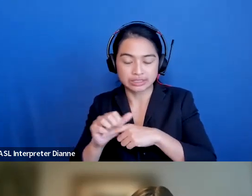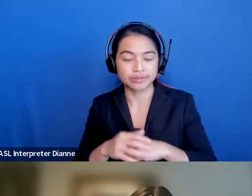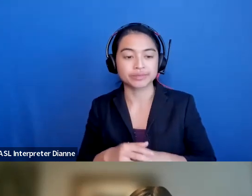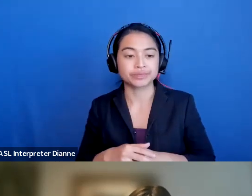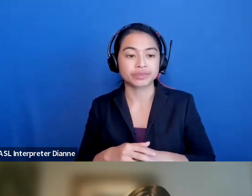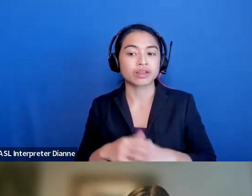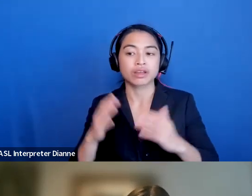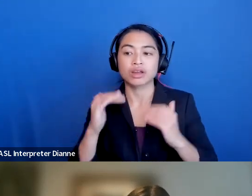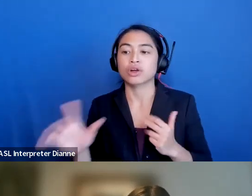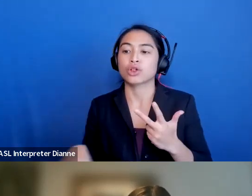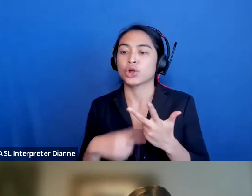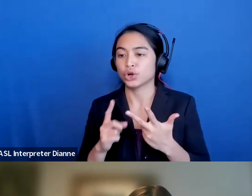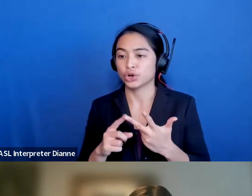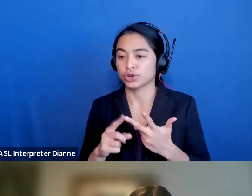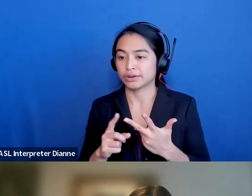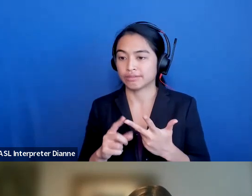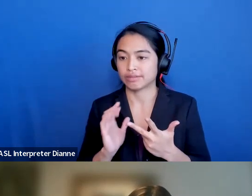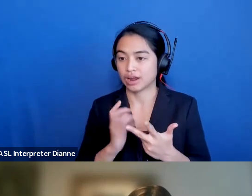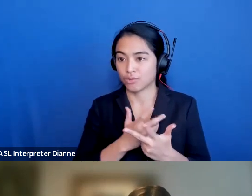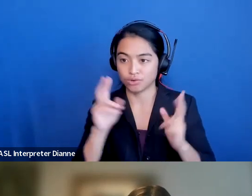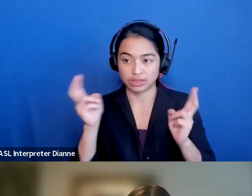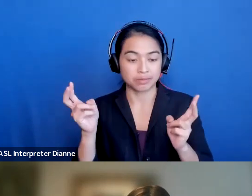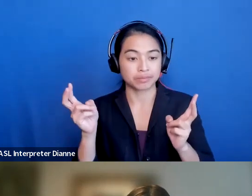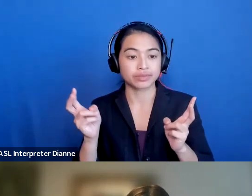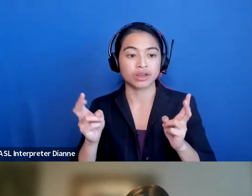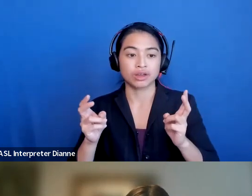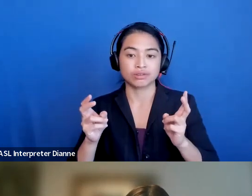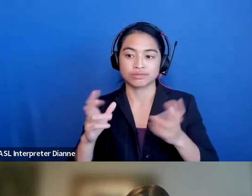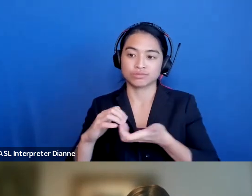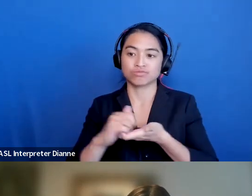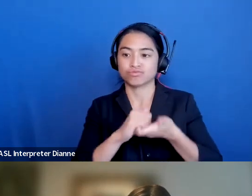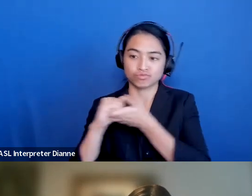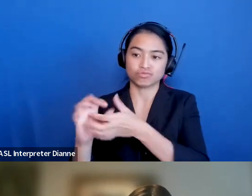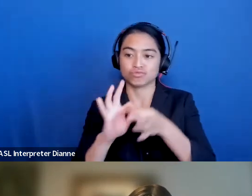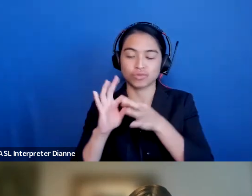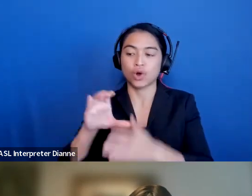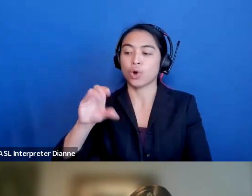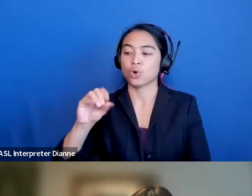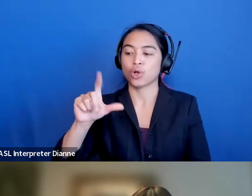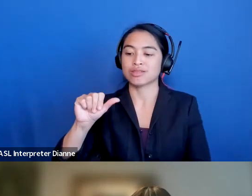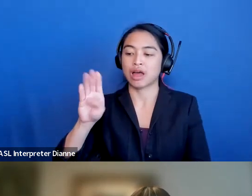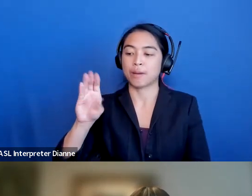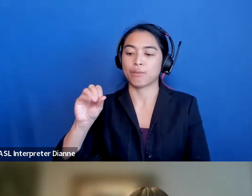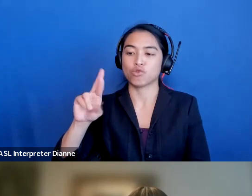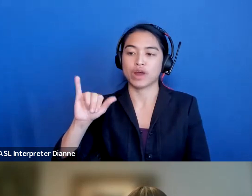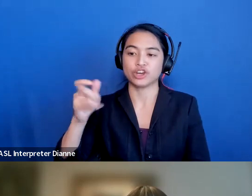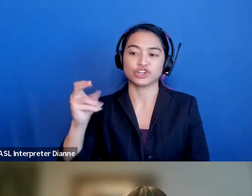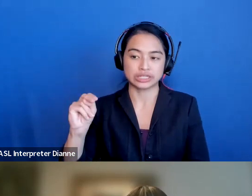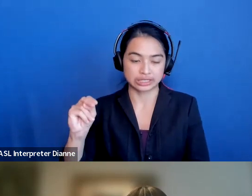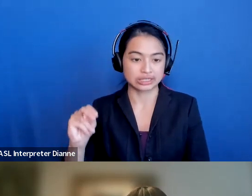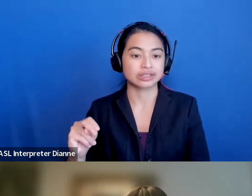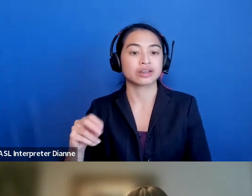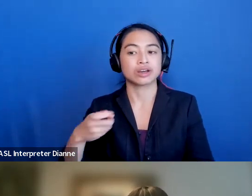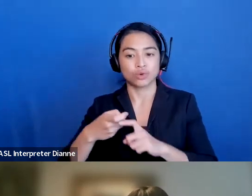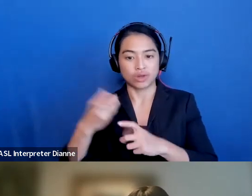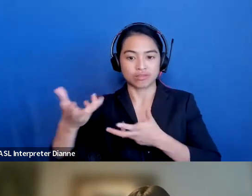the third element of our theme is collaboration. We talked about our goal to enhance collaborations within the grantee